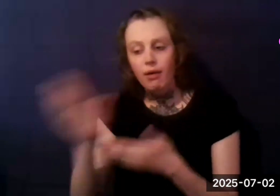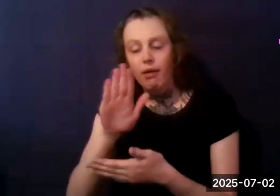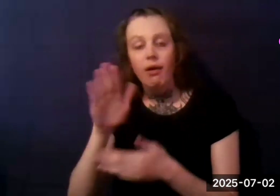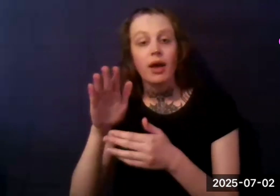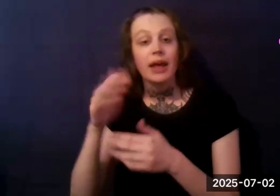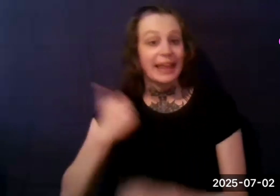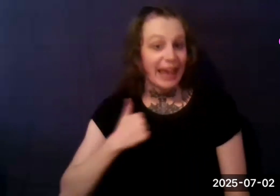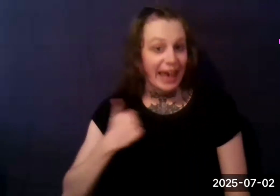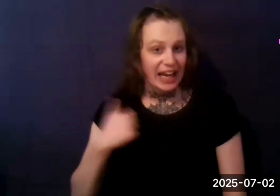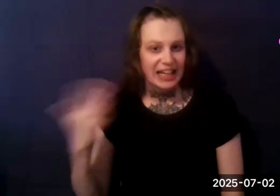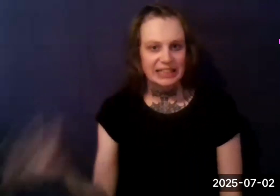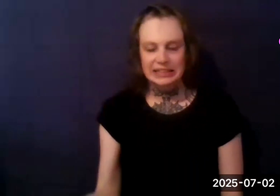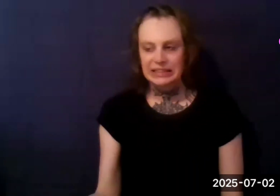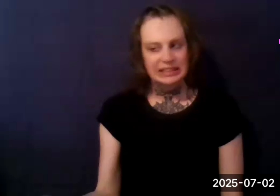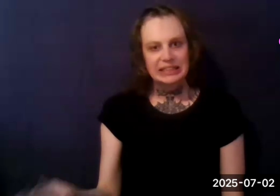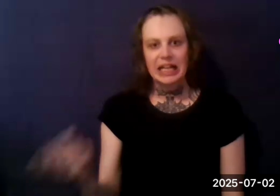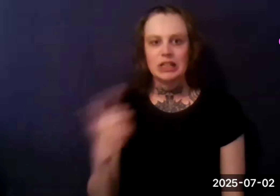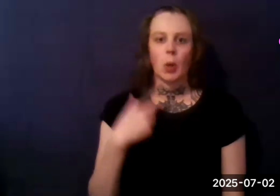move back to Long Island,